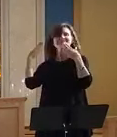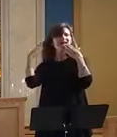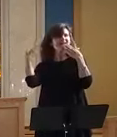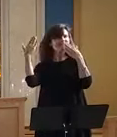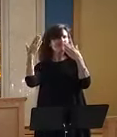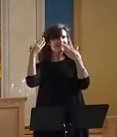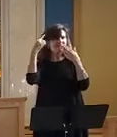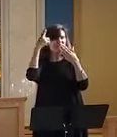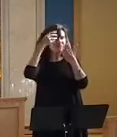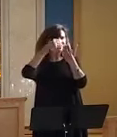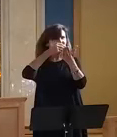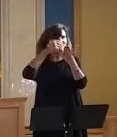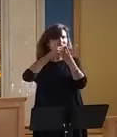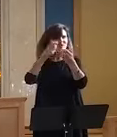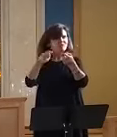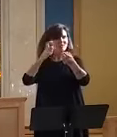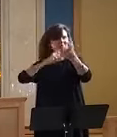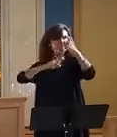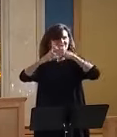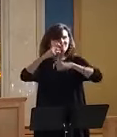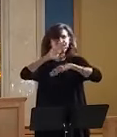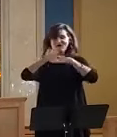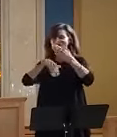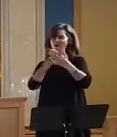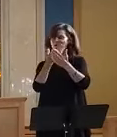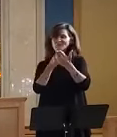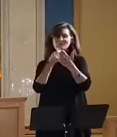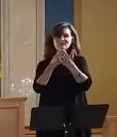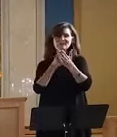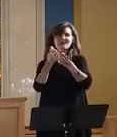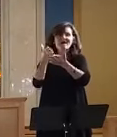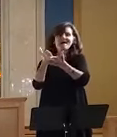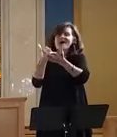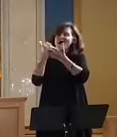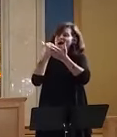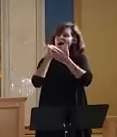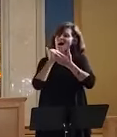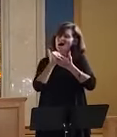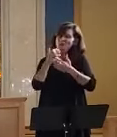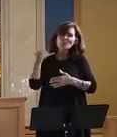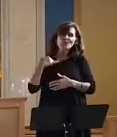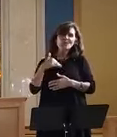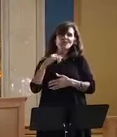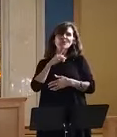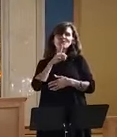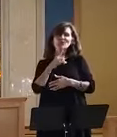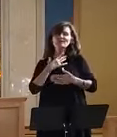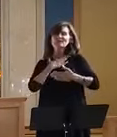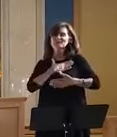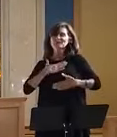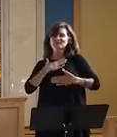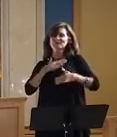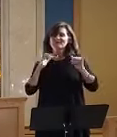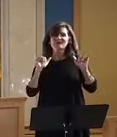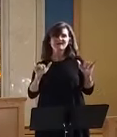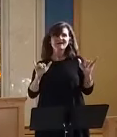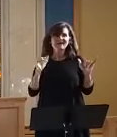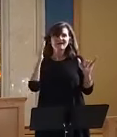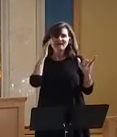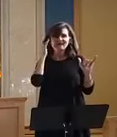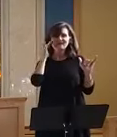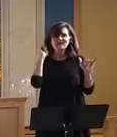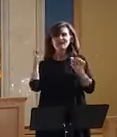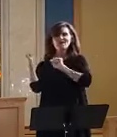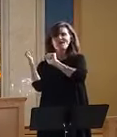the offertory and our financial contributions. It certainly makes things helpful and is much appreciative knowing that